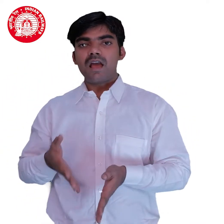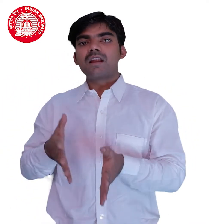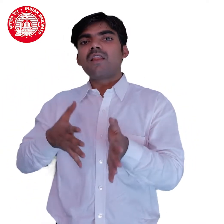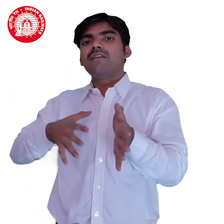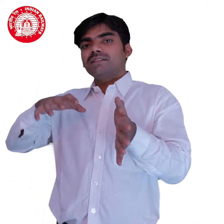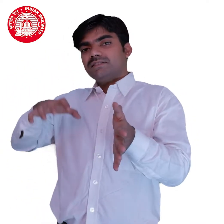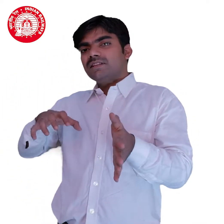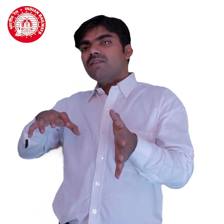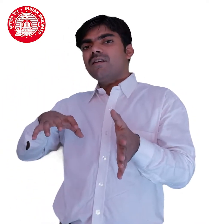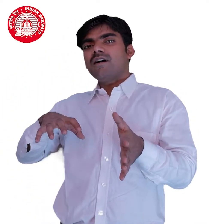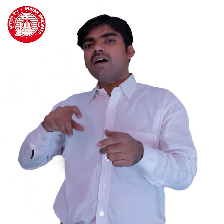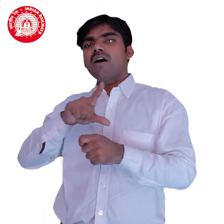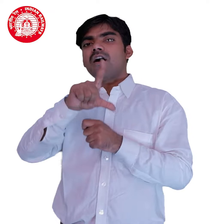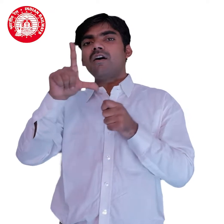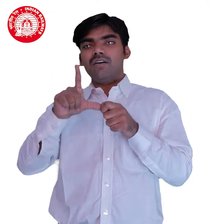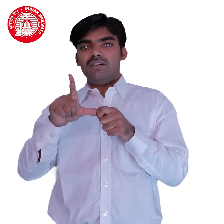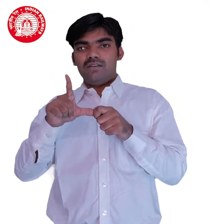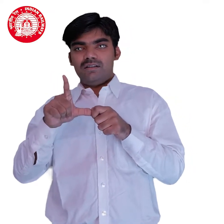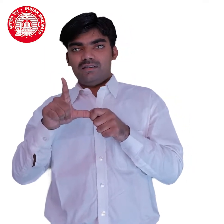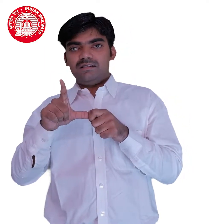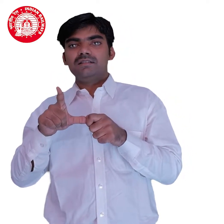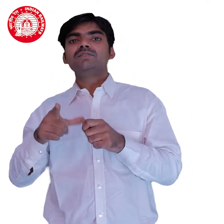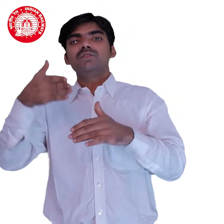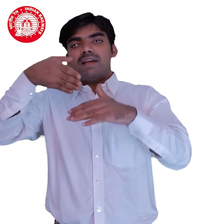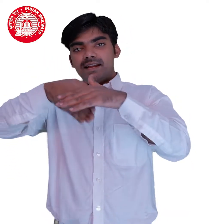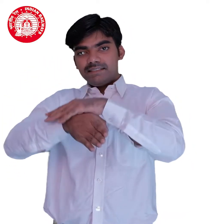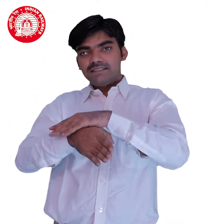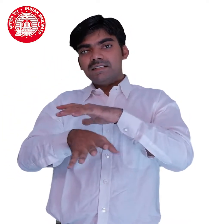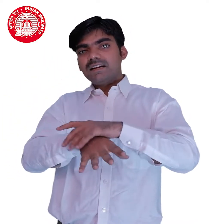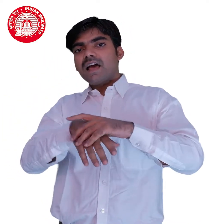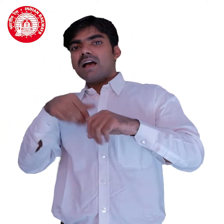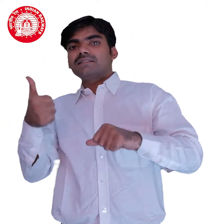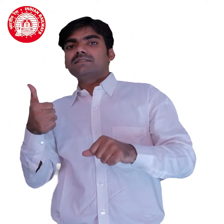There are 4 main entry-exit gates to the station.